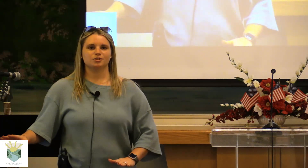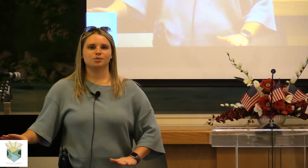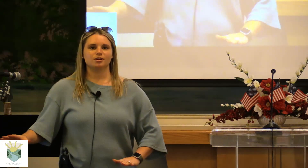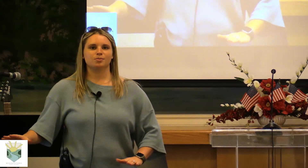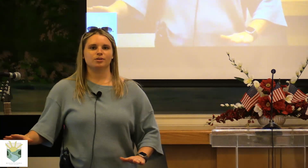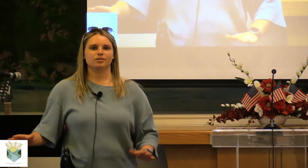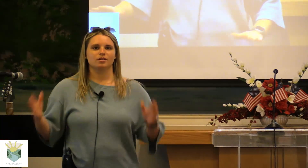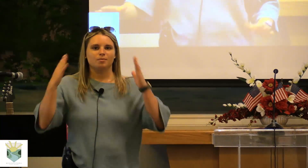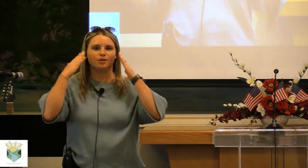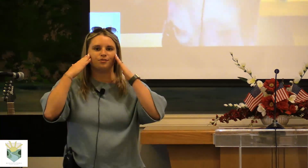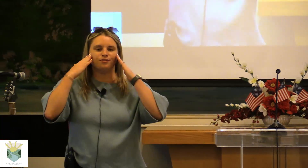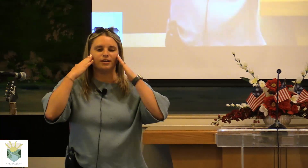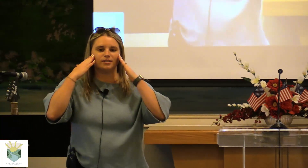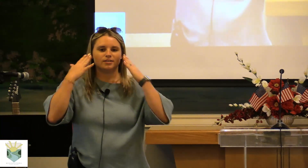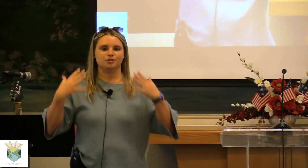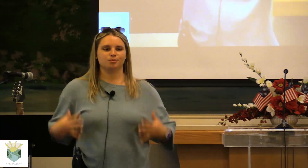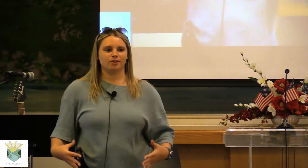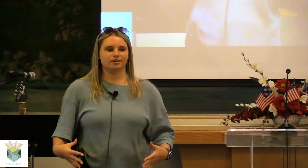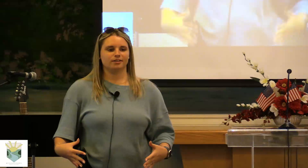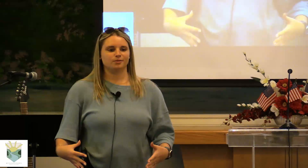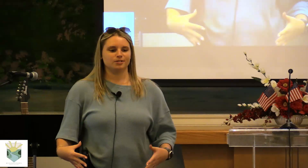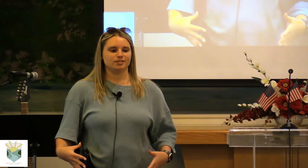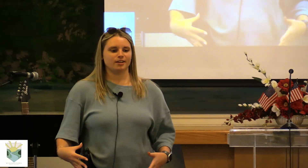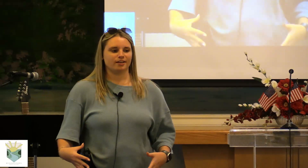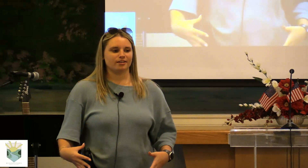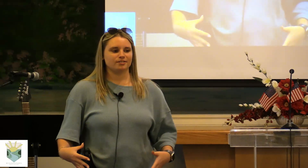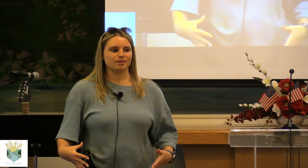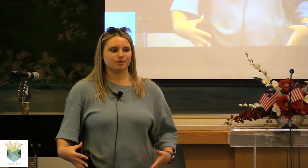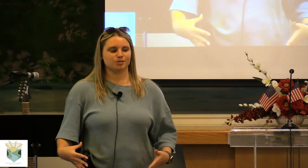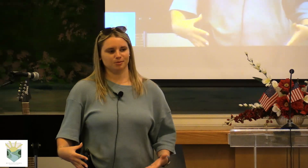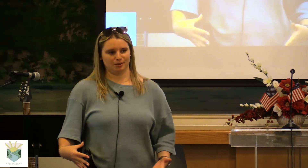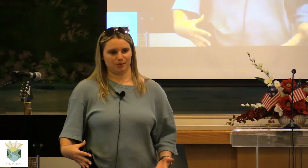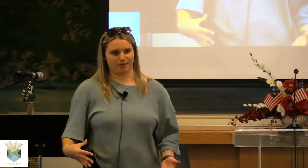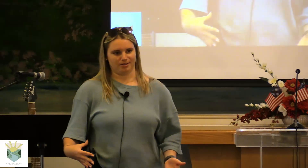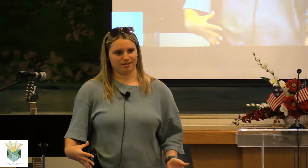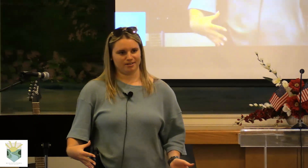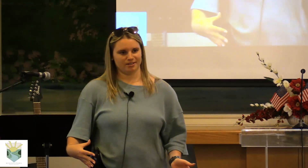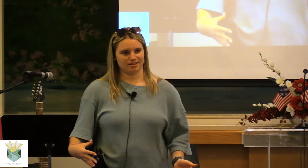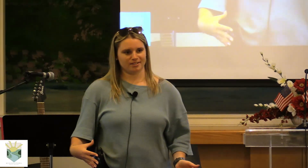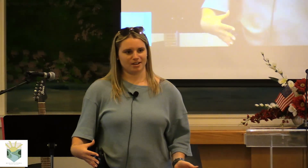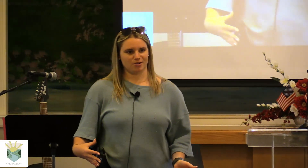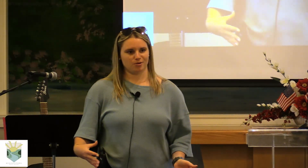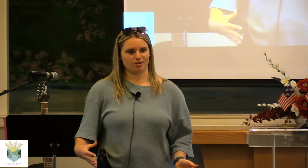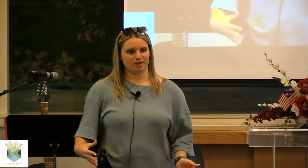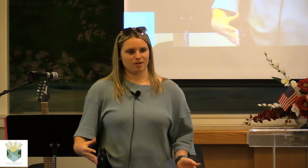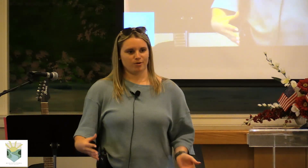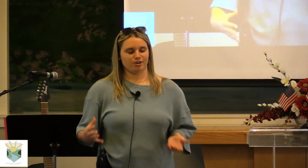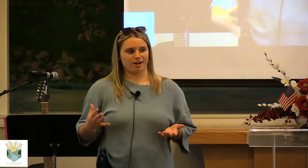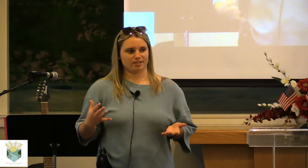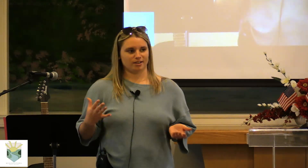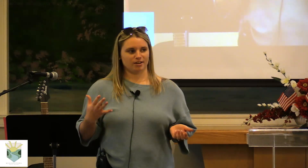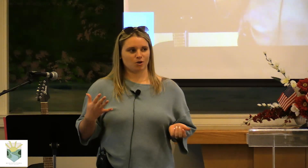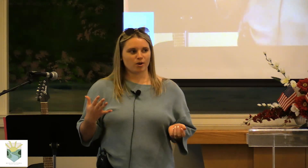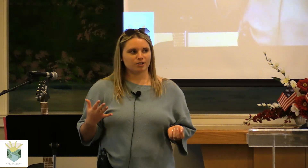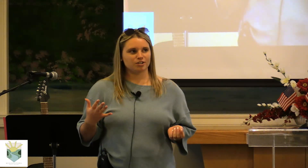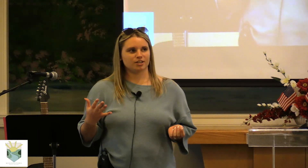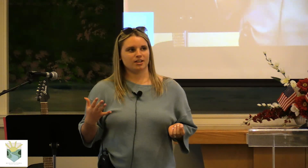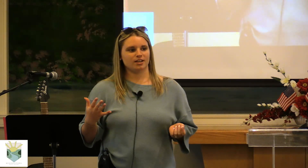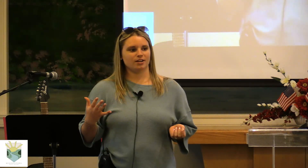really important, but your face and your body language is like so extremely important. So when you're asking a question or